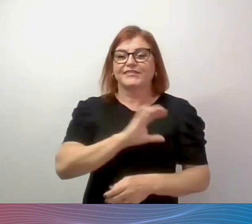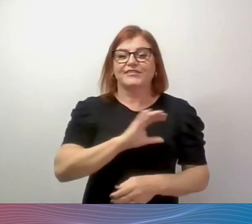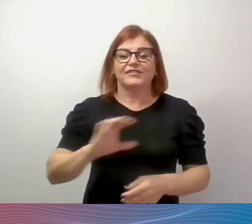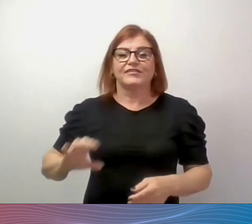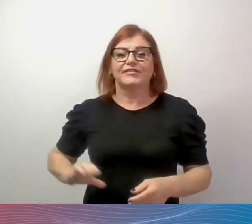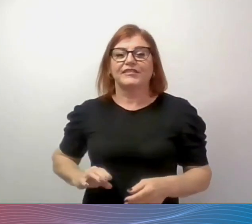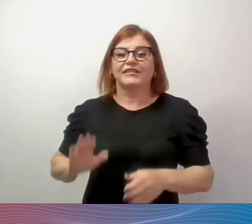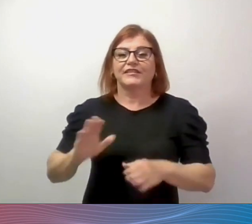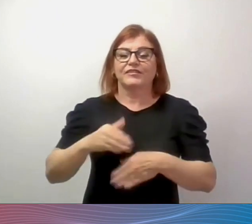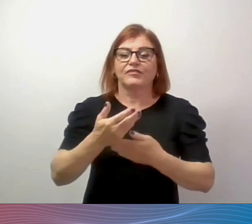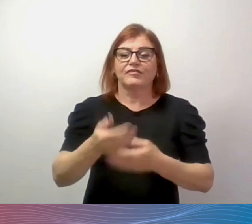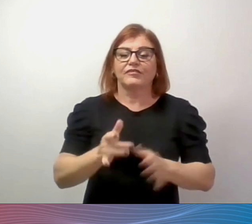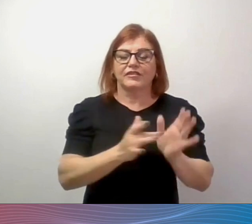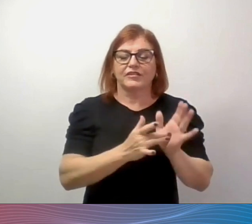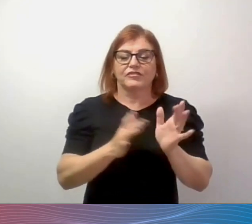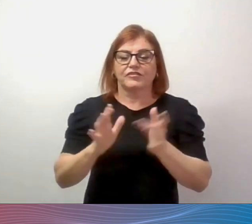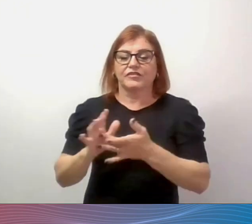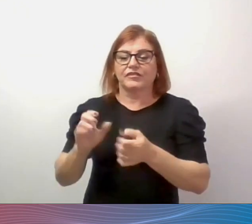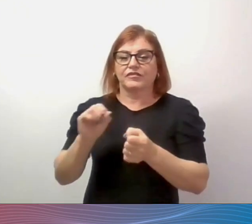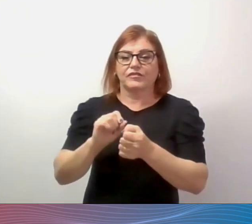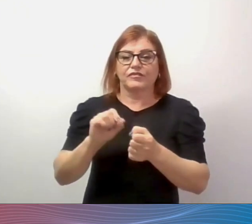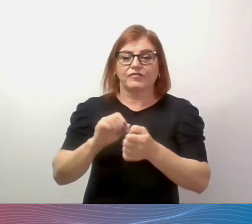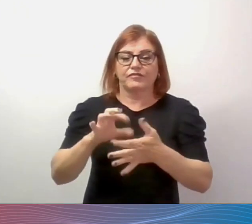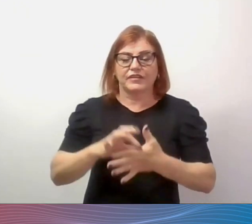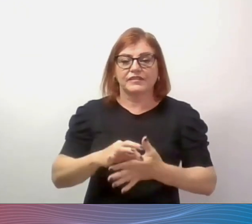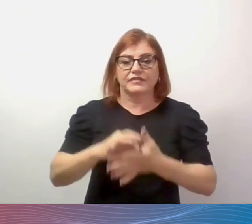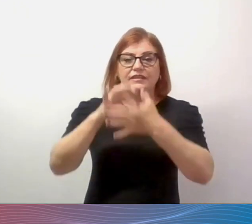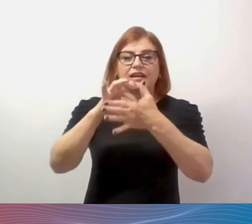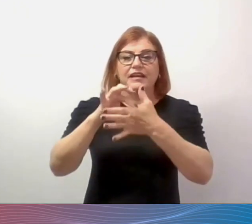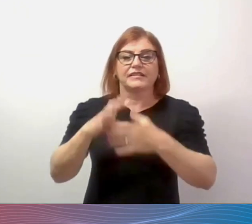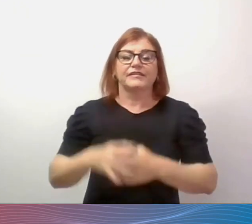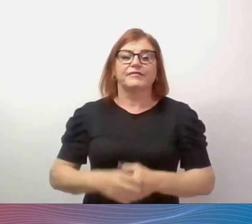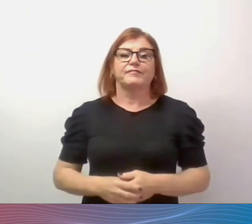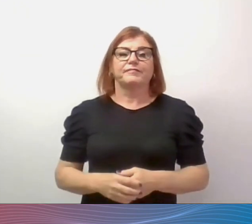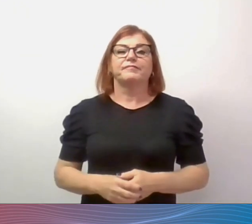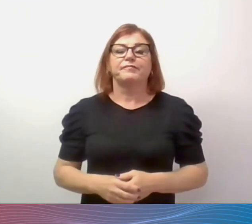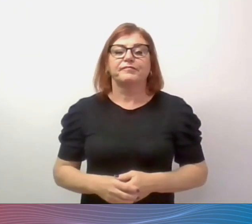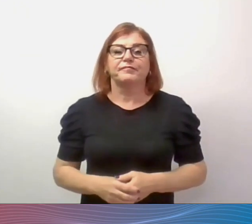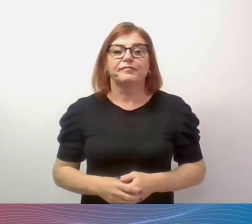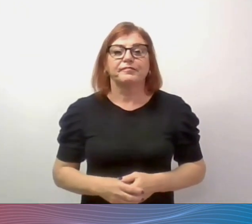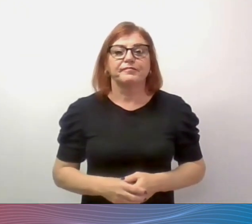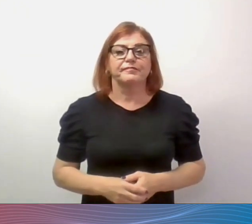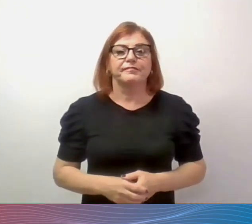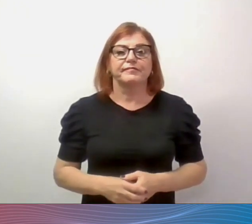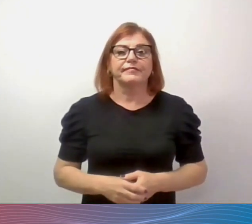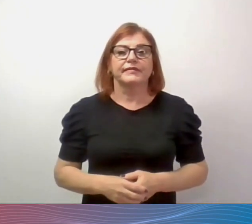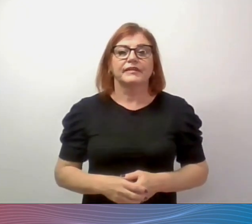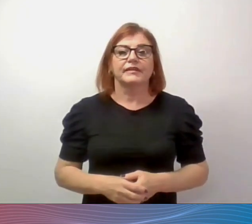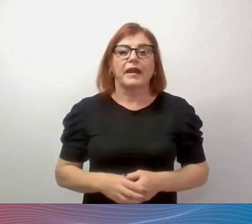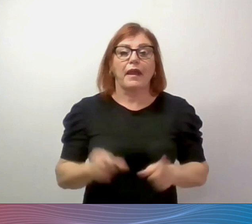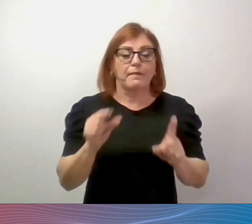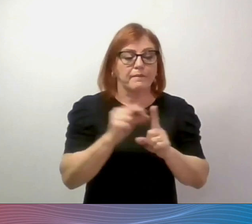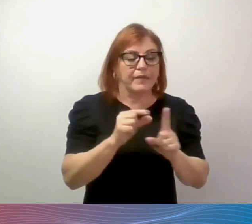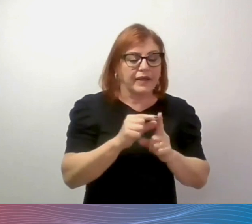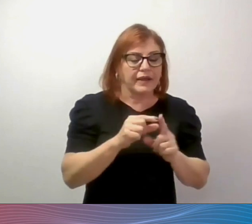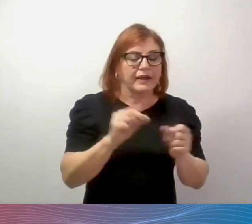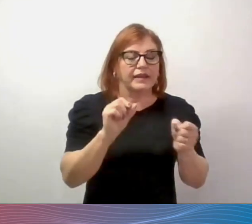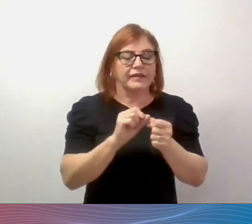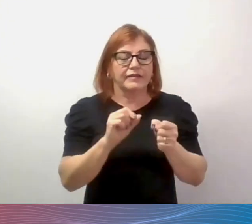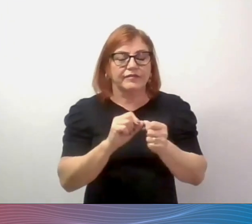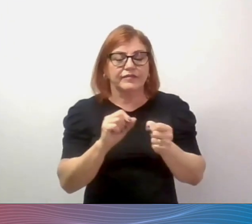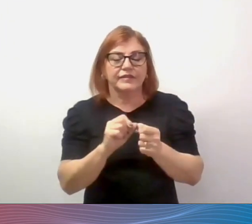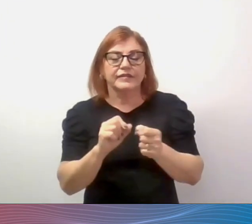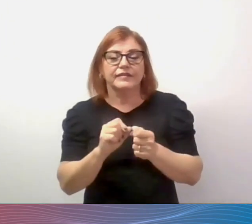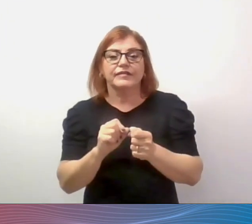he became flesh. E o verbo se fez carne. And the word became flesh. Habitou entre nós